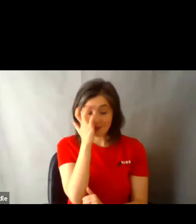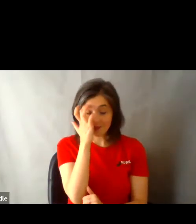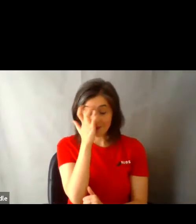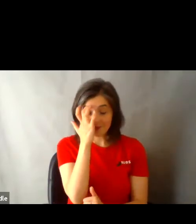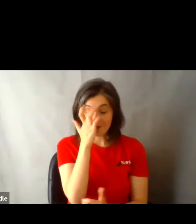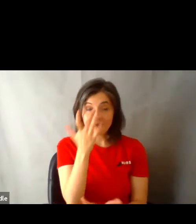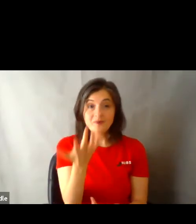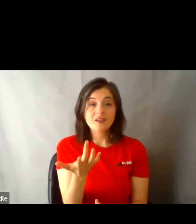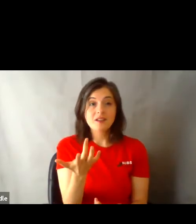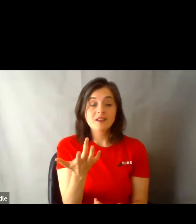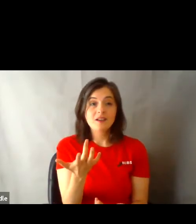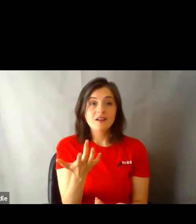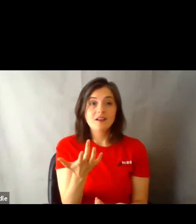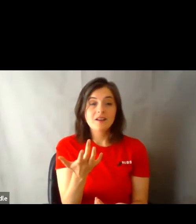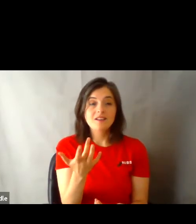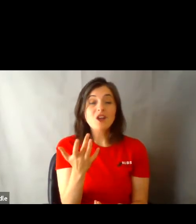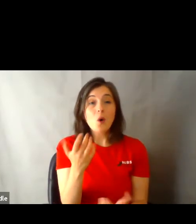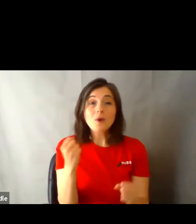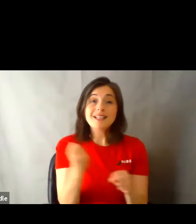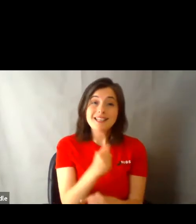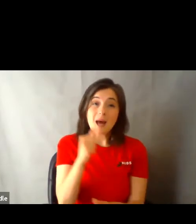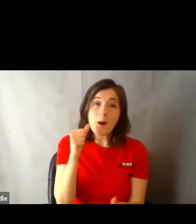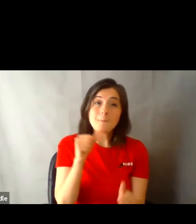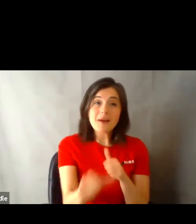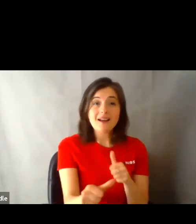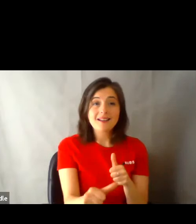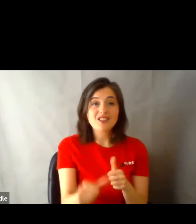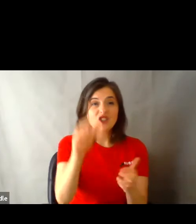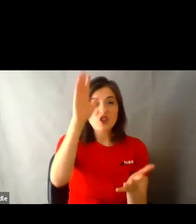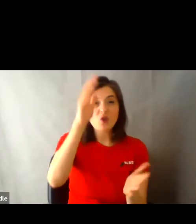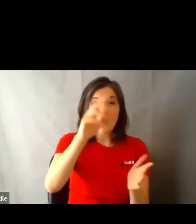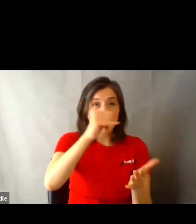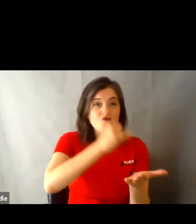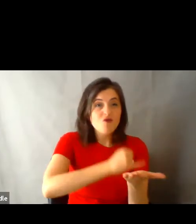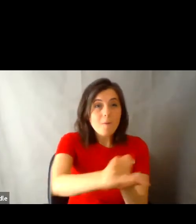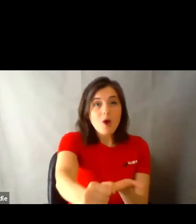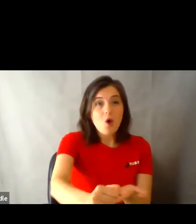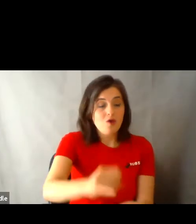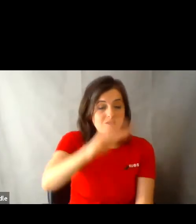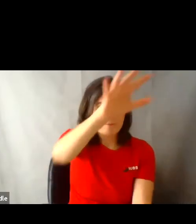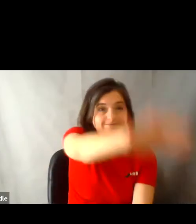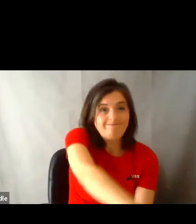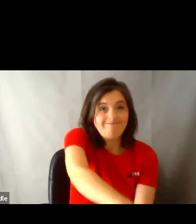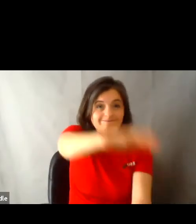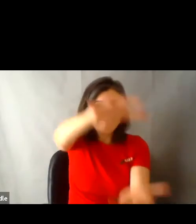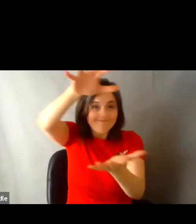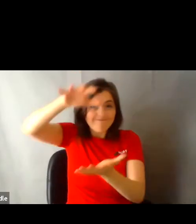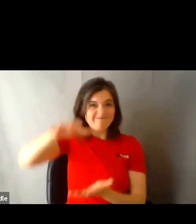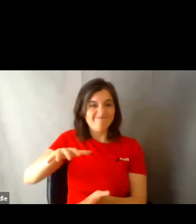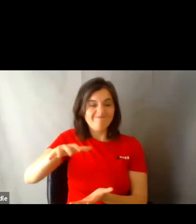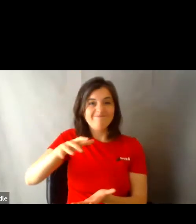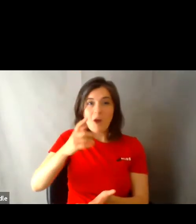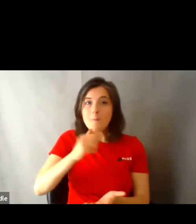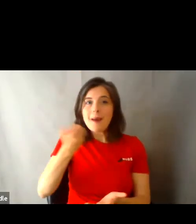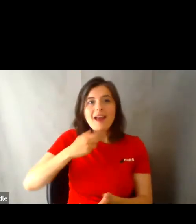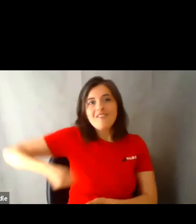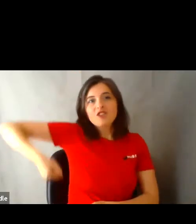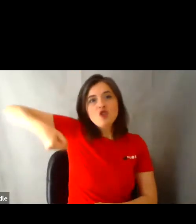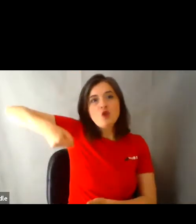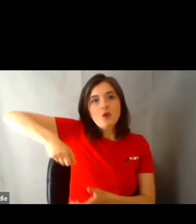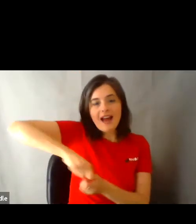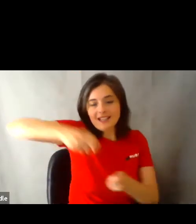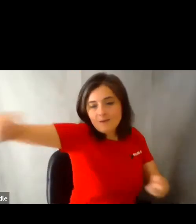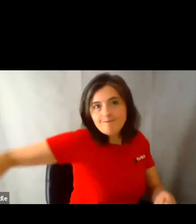we absolutely did our best to remove hundreds and thousands of copies by hand, by taking even suitcases full of